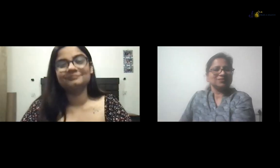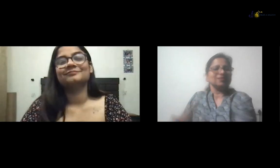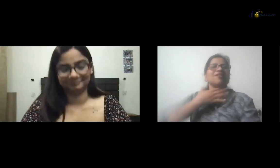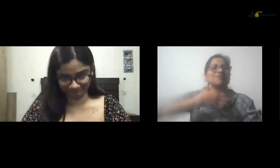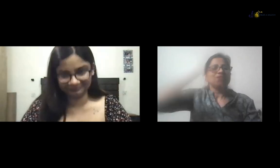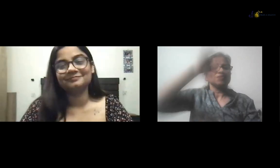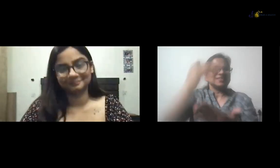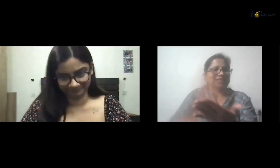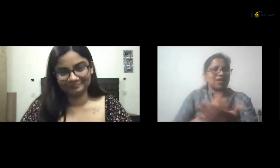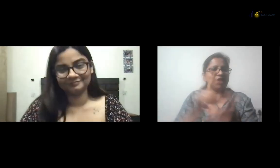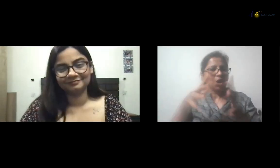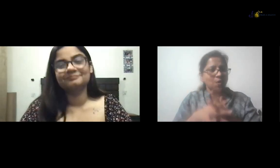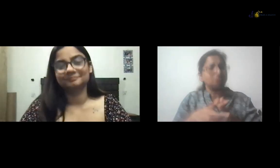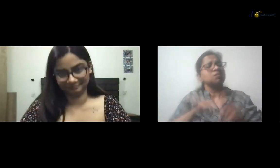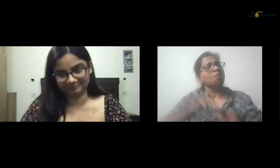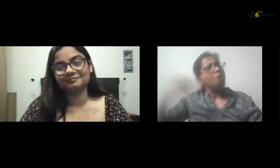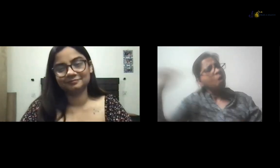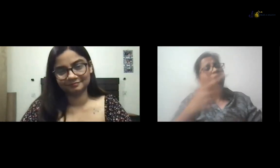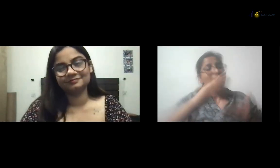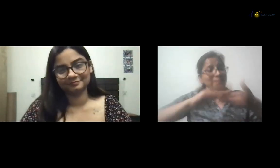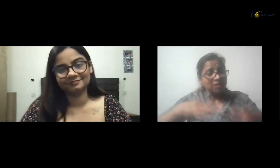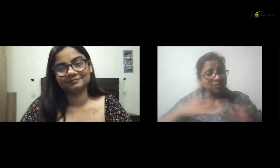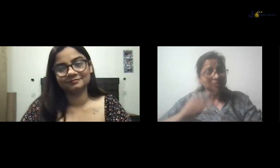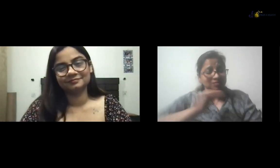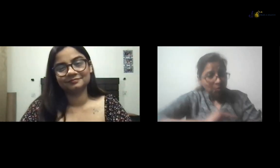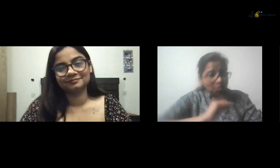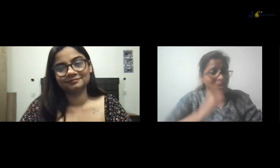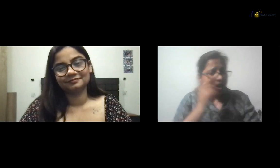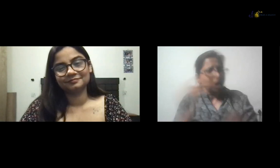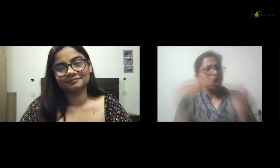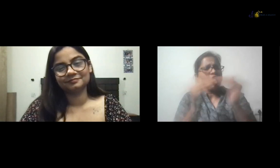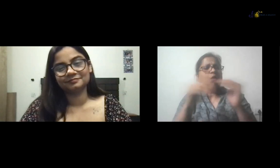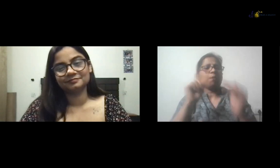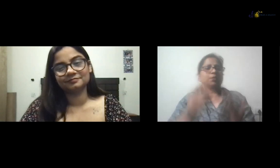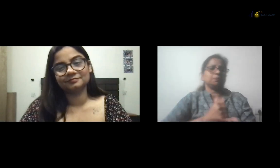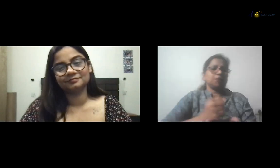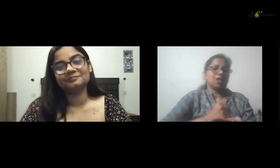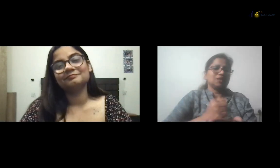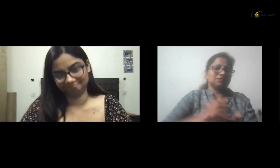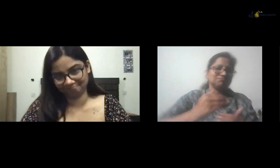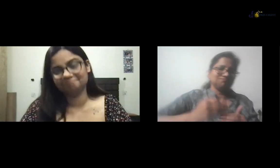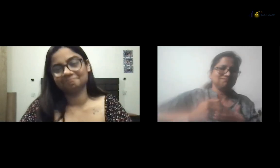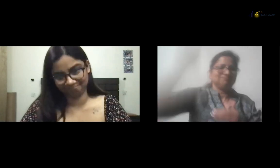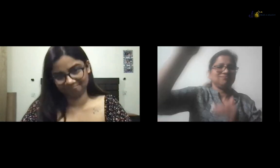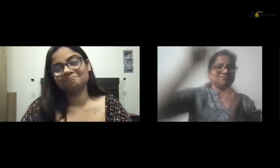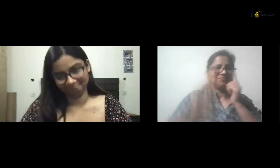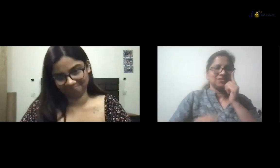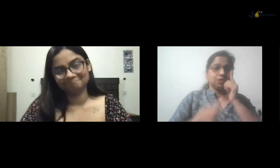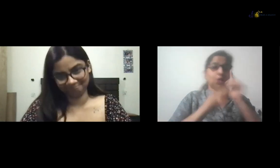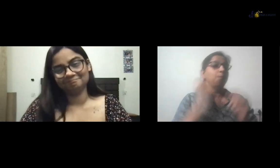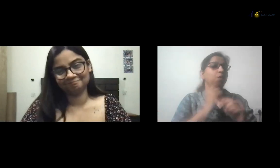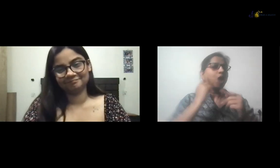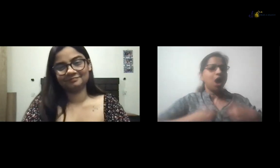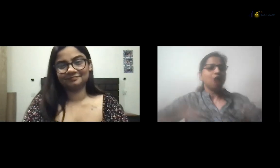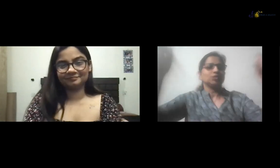later on, and maybe law is so strict, you might be go behind the bars if you will do such things. So